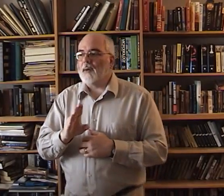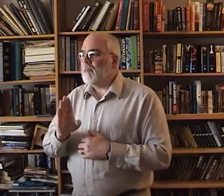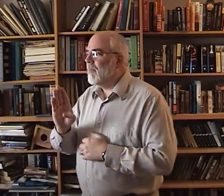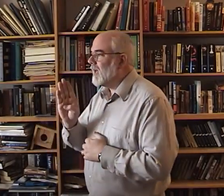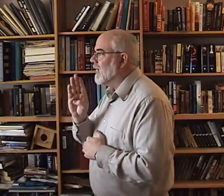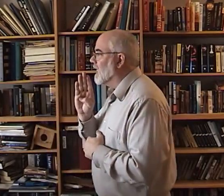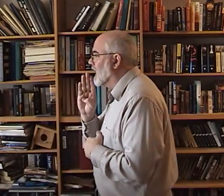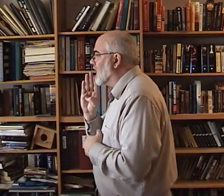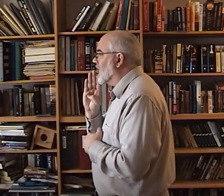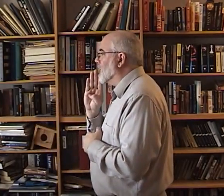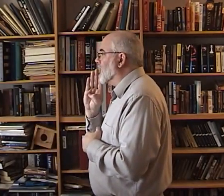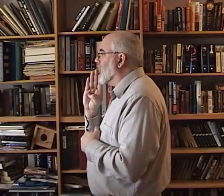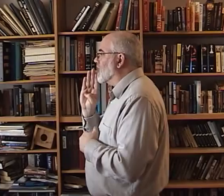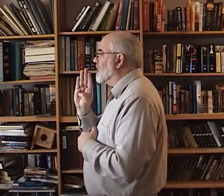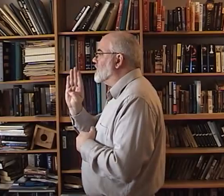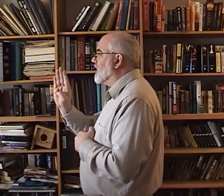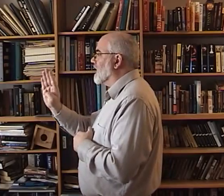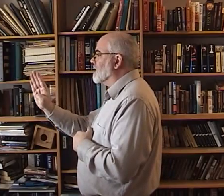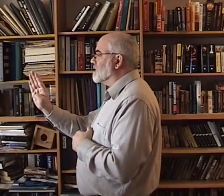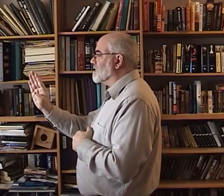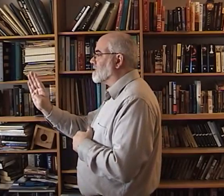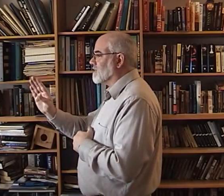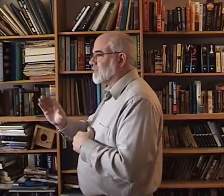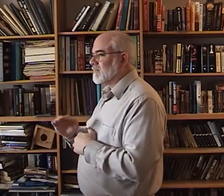B coming off the chin.